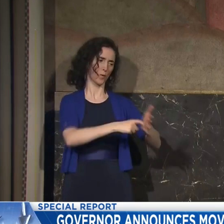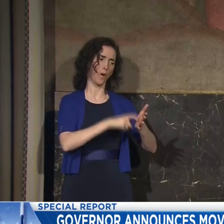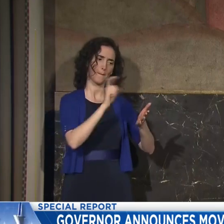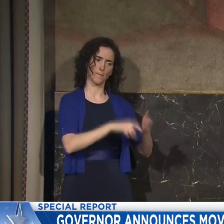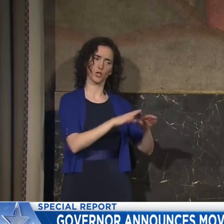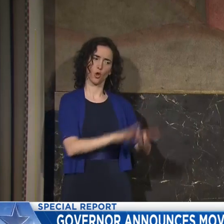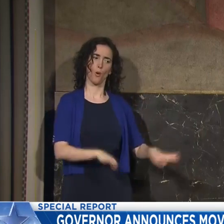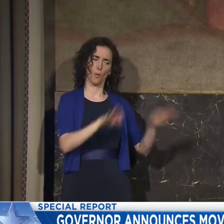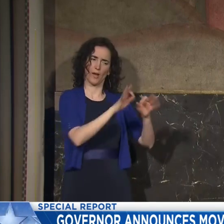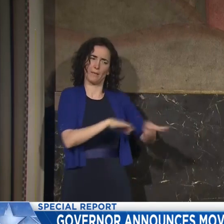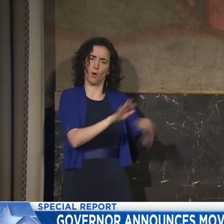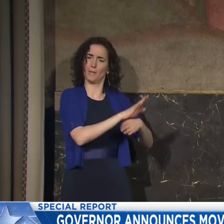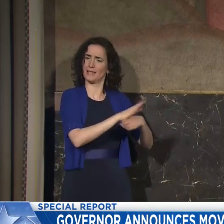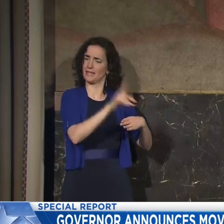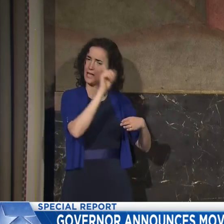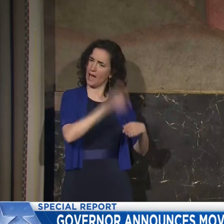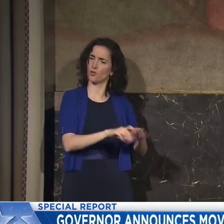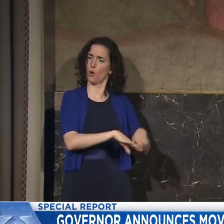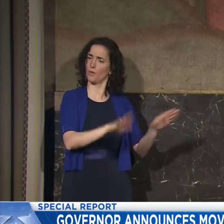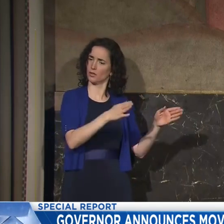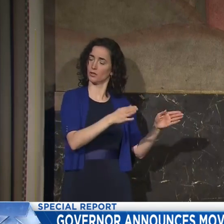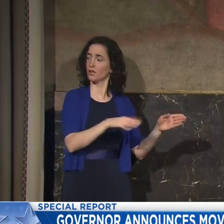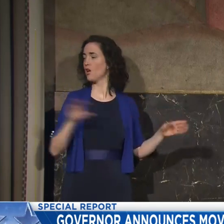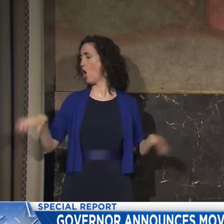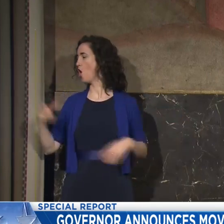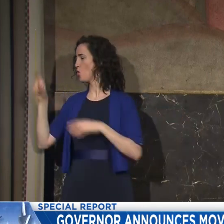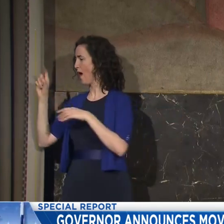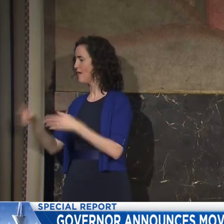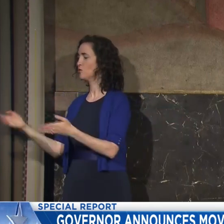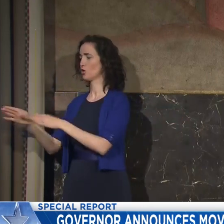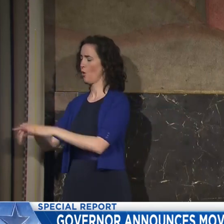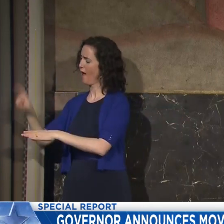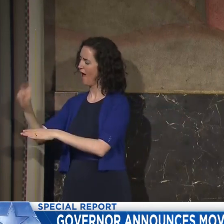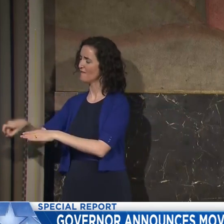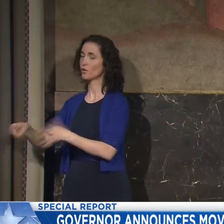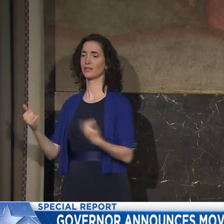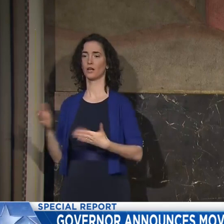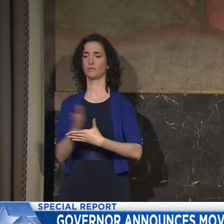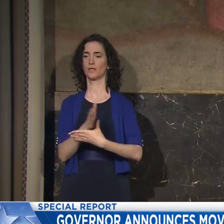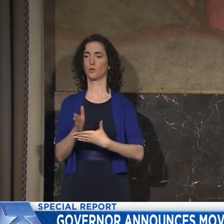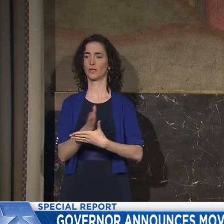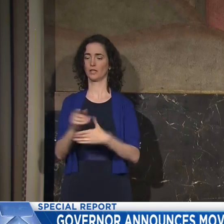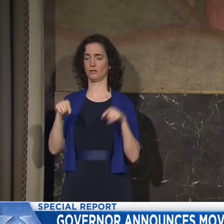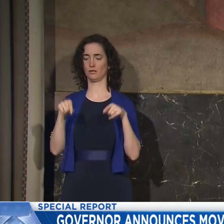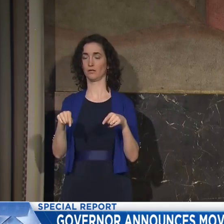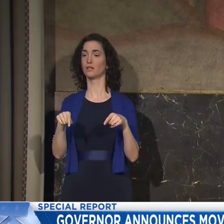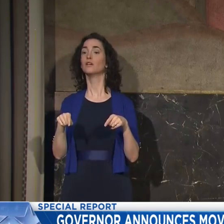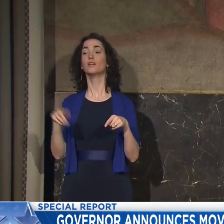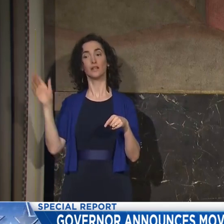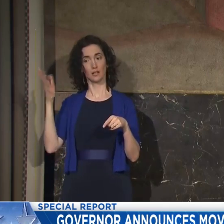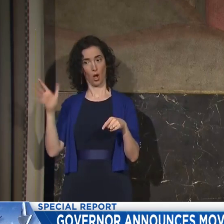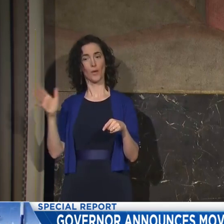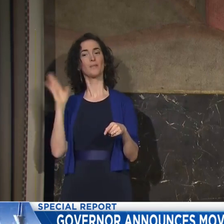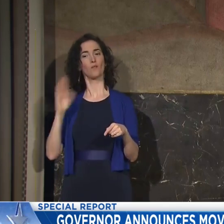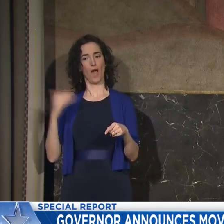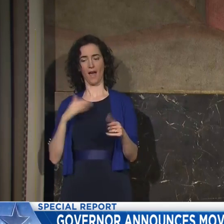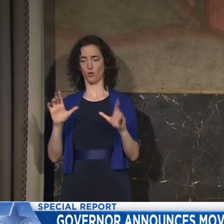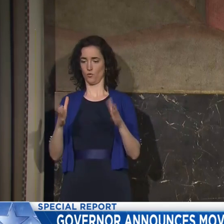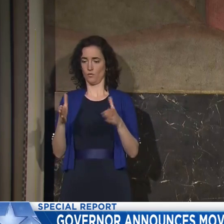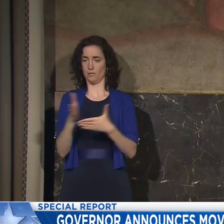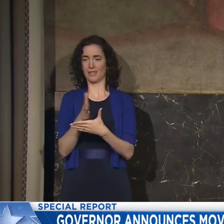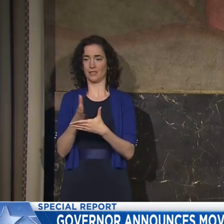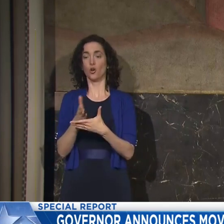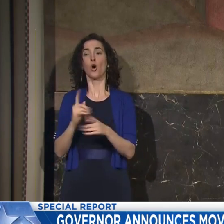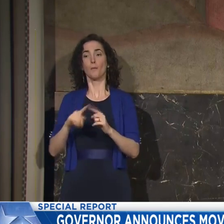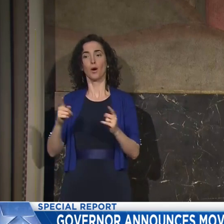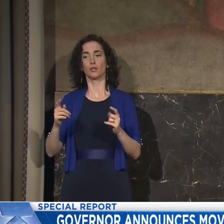infrastructure under CISA and you're not one of the closed, you're in the middle, just like we had a middle before, but the middle is going to be larger because there will be more